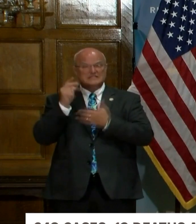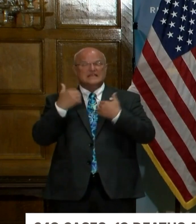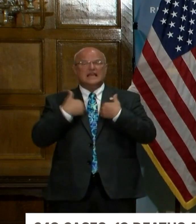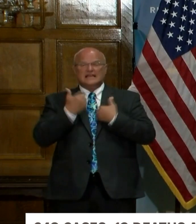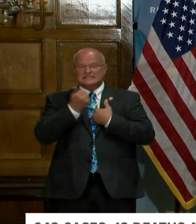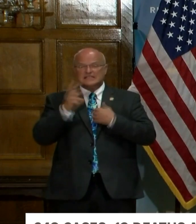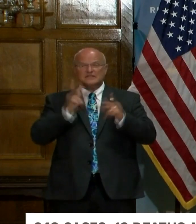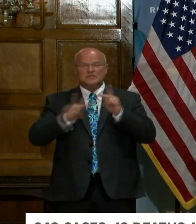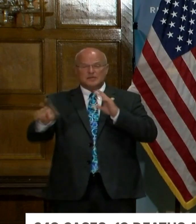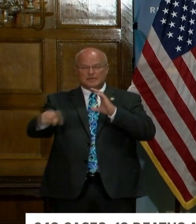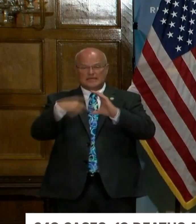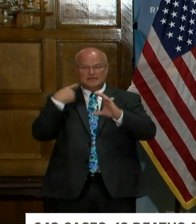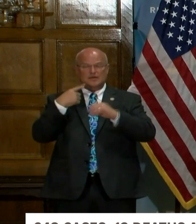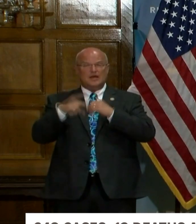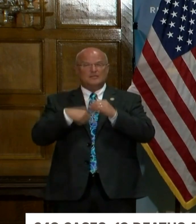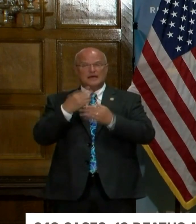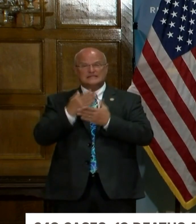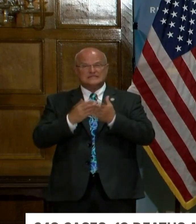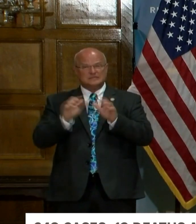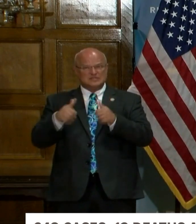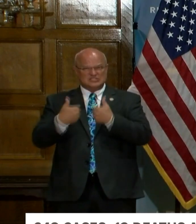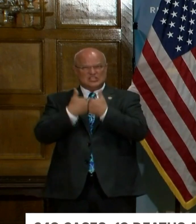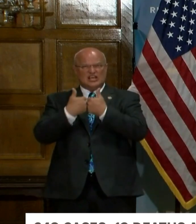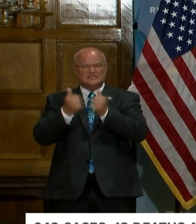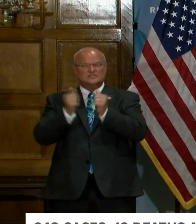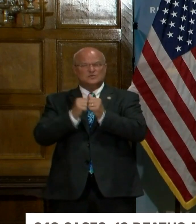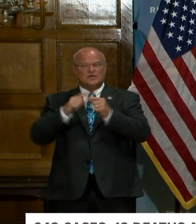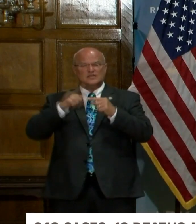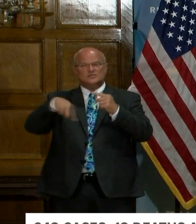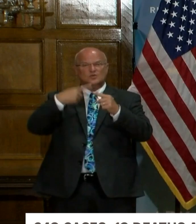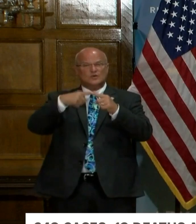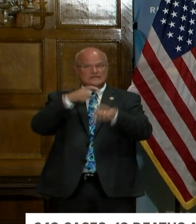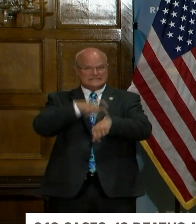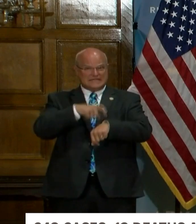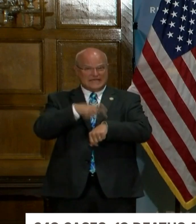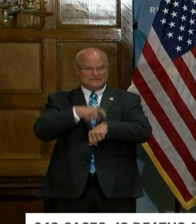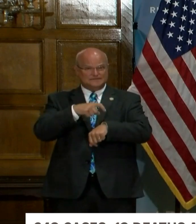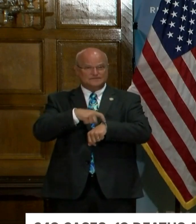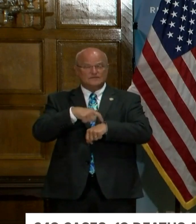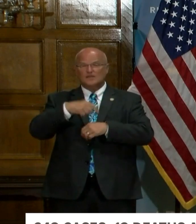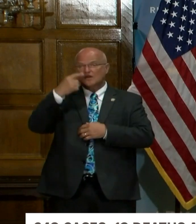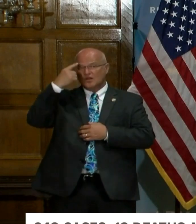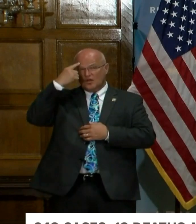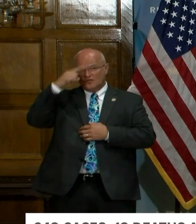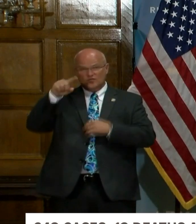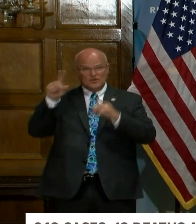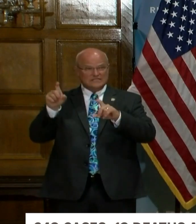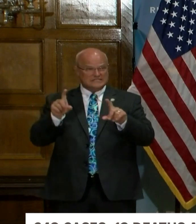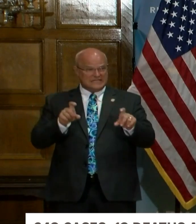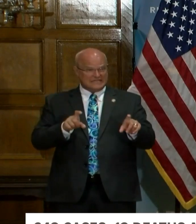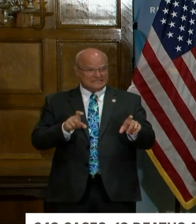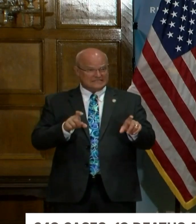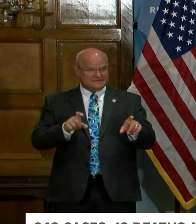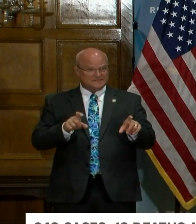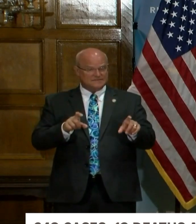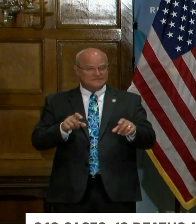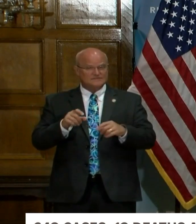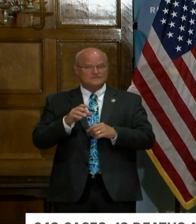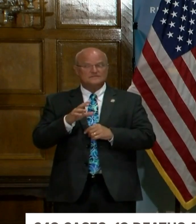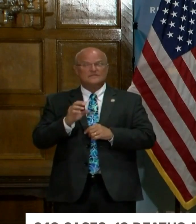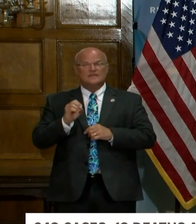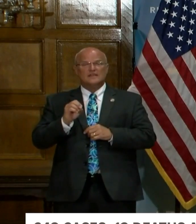had a number of folks email me about some of these challenges with turnaround time for tests,